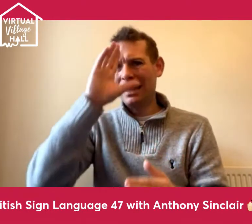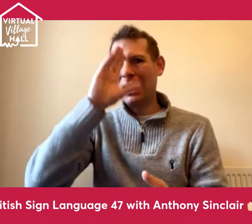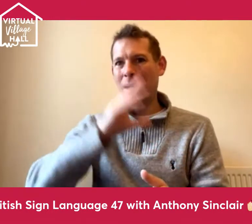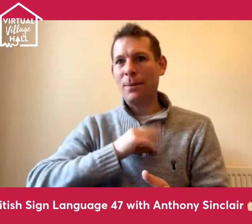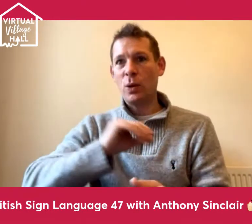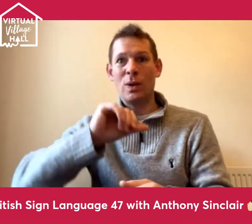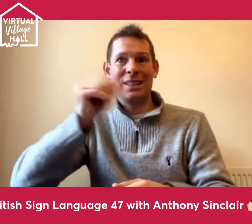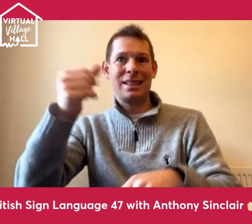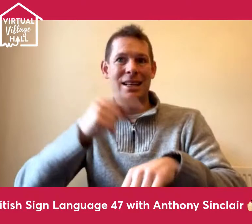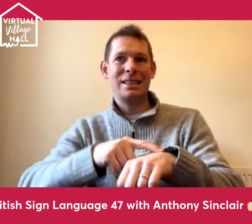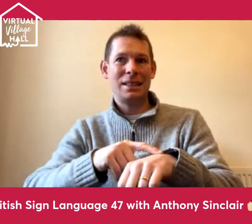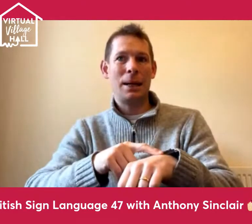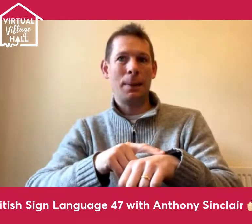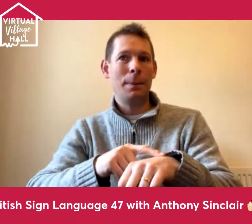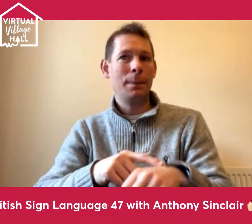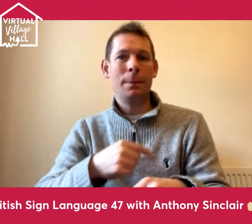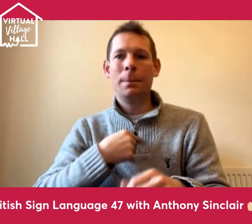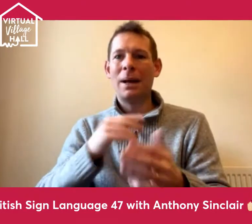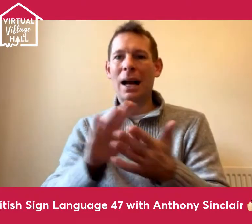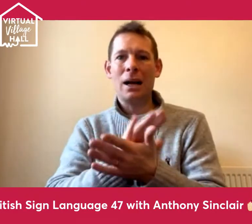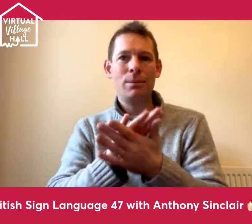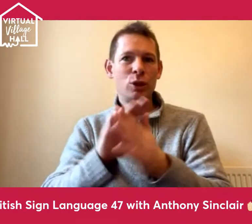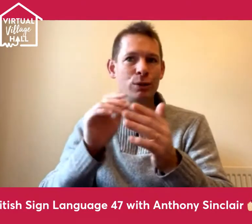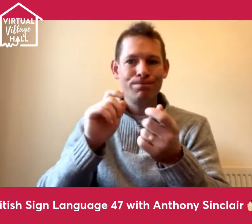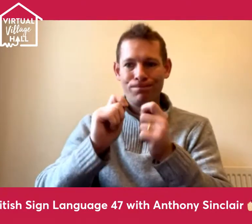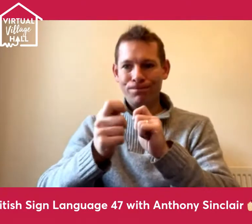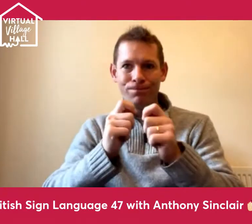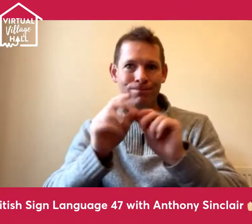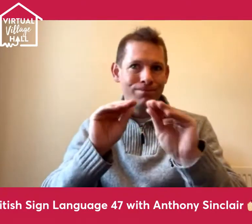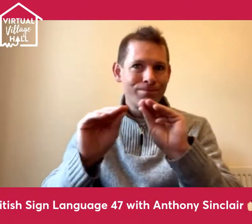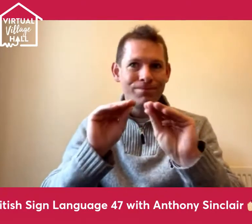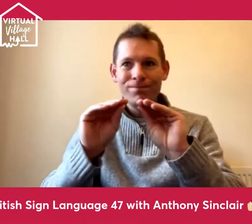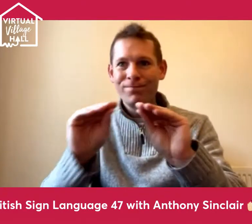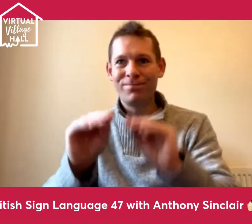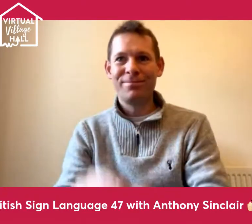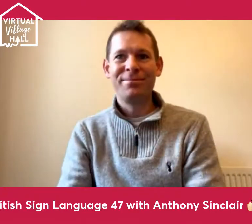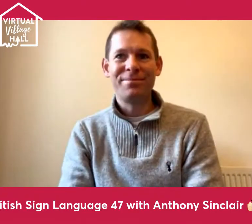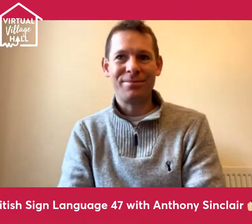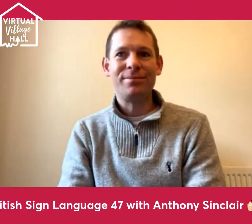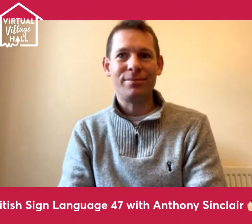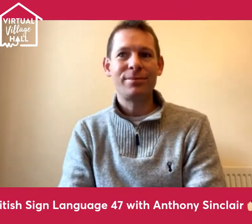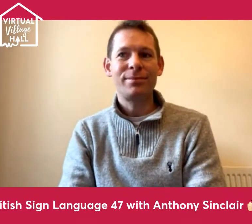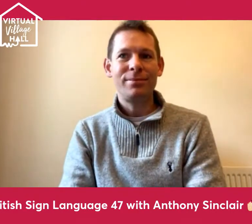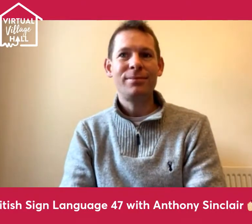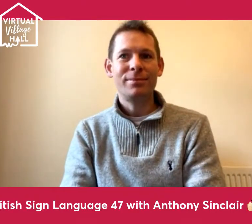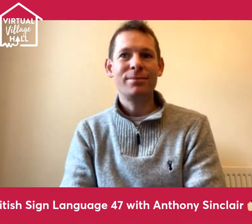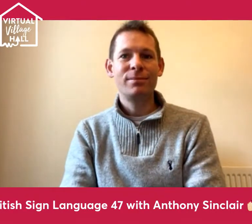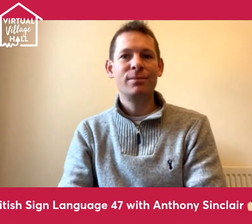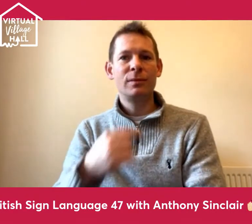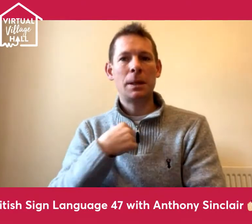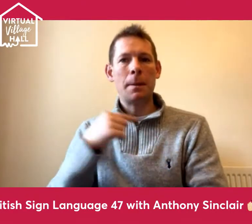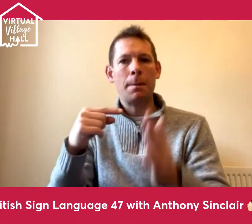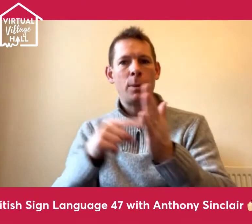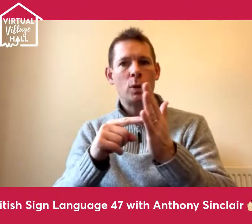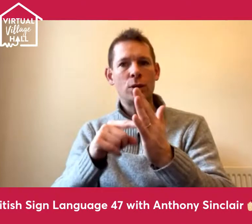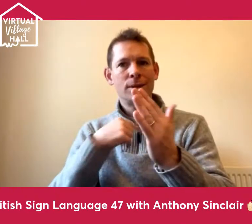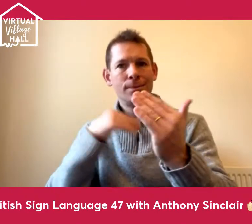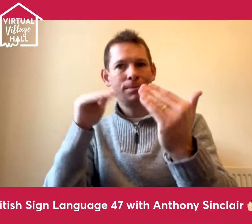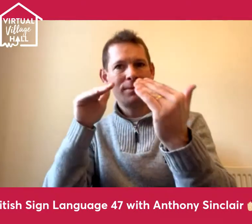other questions, please let me know in the comments box. I'm happy to adjust my topics, anything else you want to learn as the weeks go